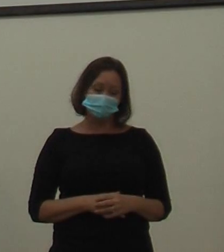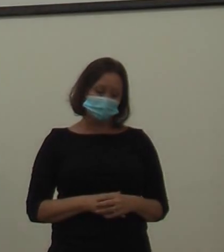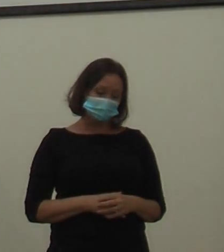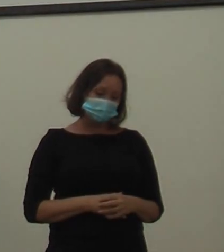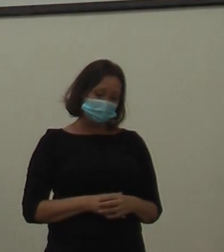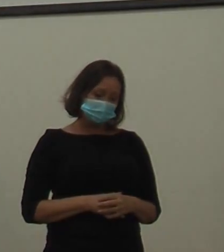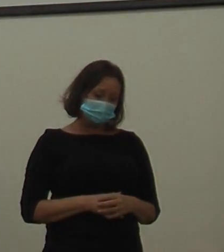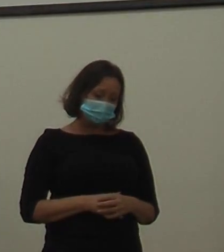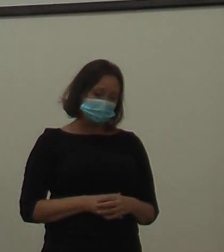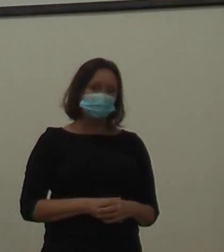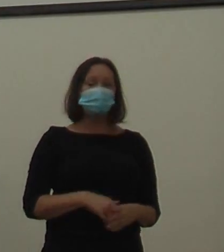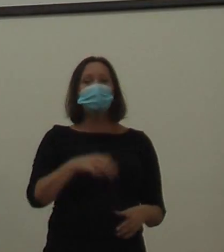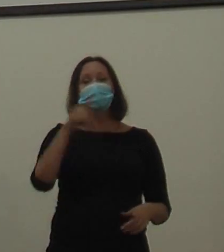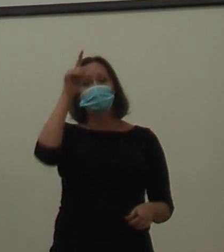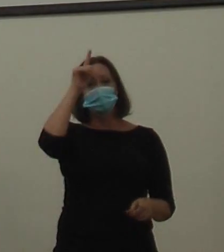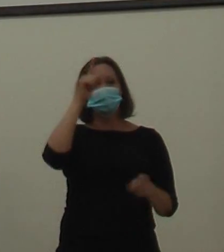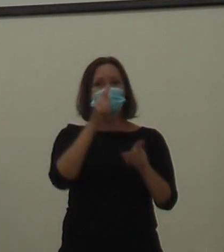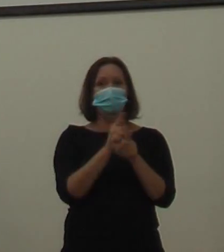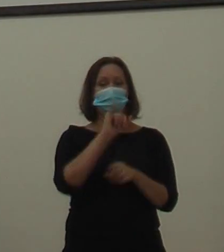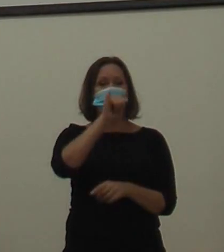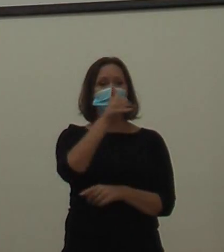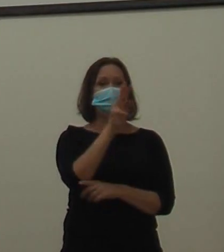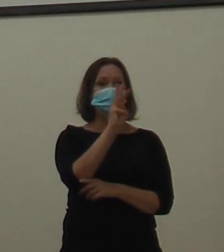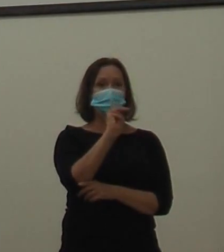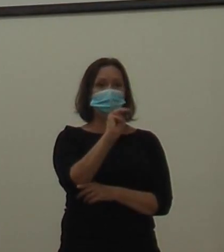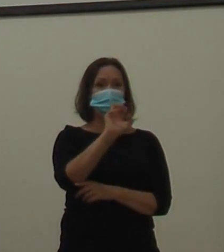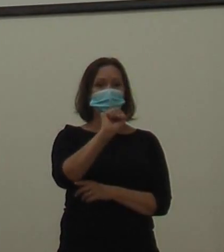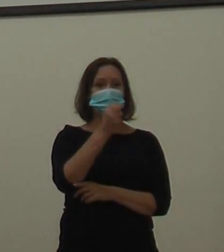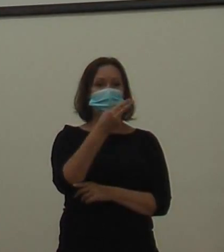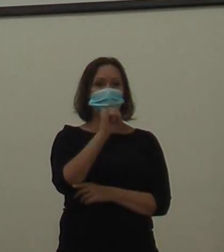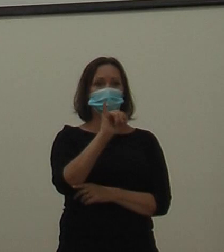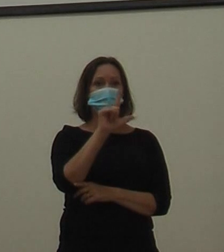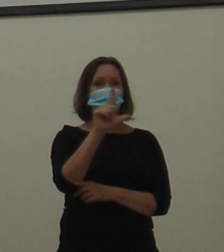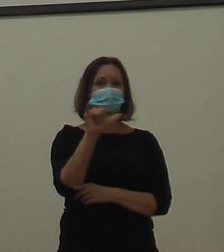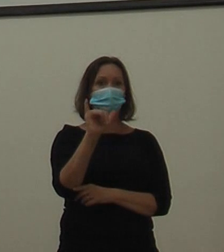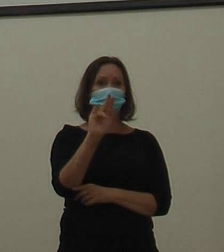above. Brother Jim Schilling has our scripture reading.